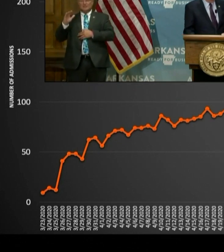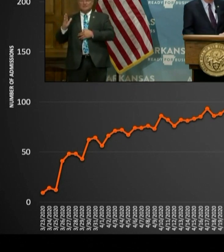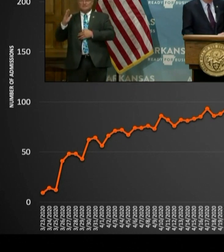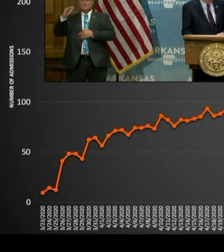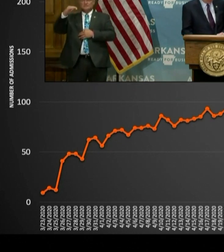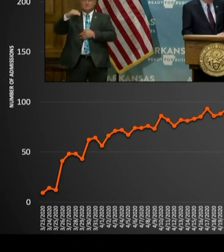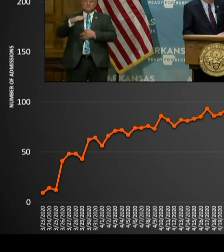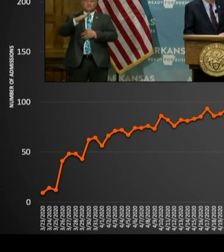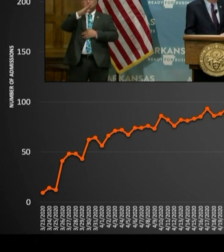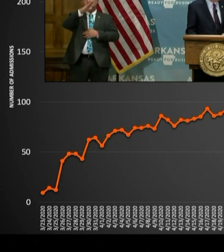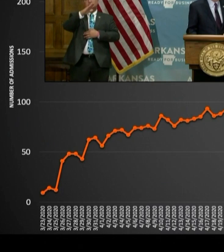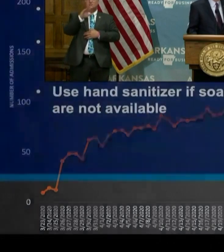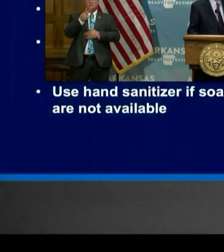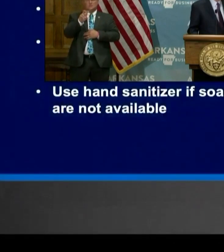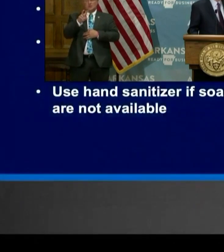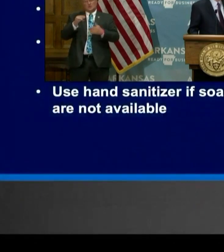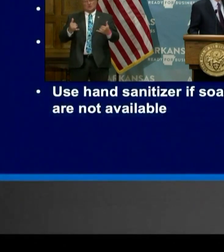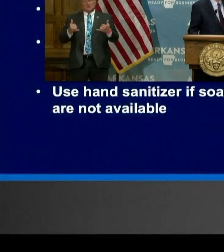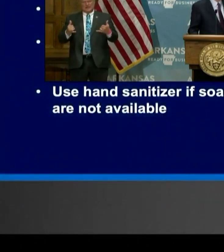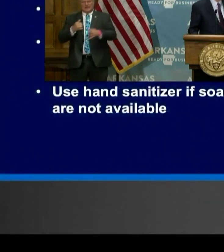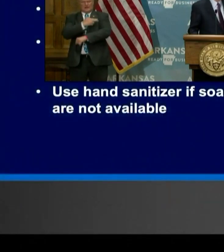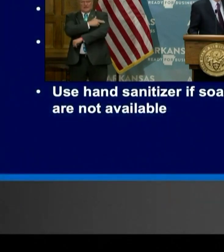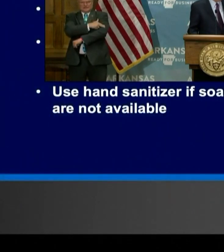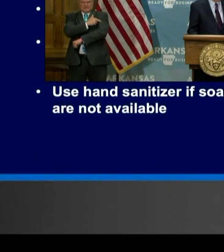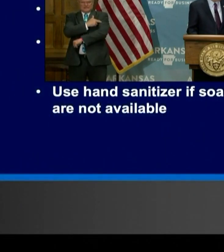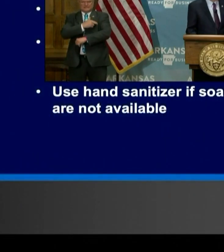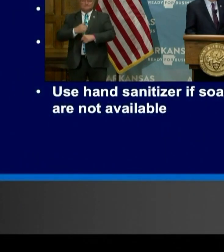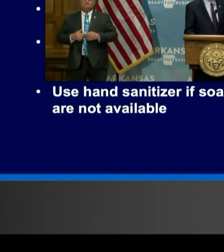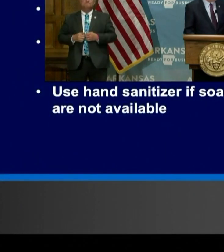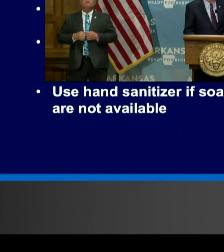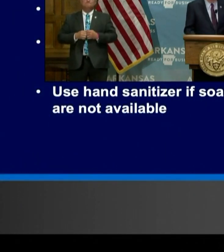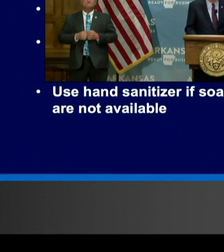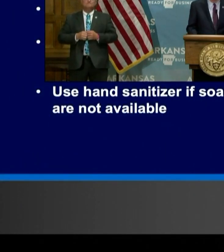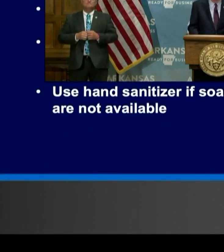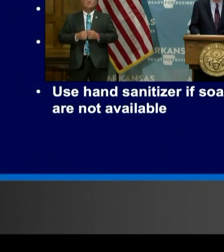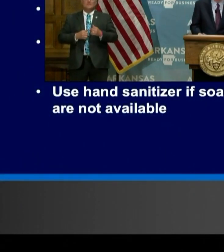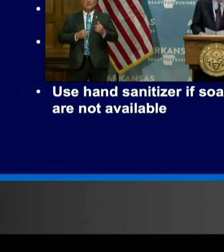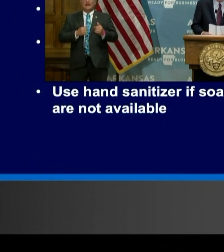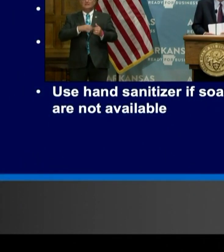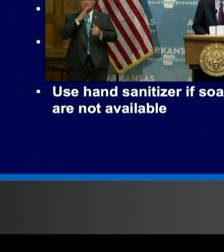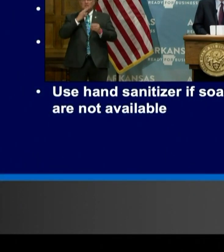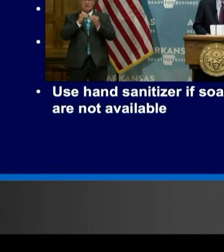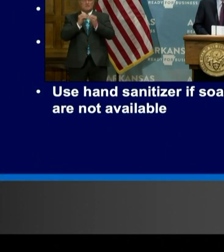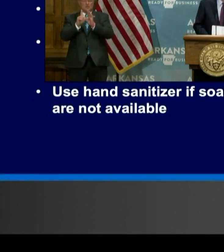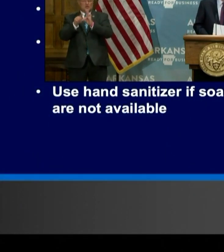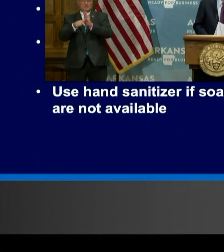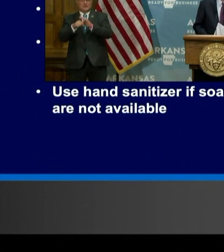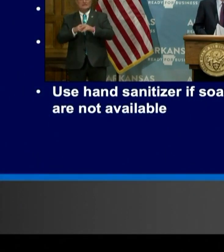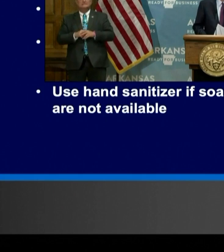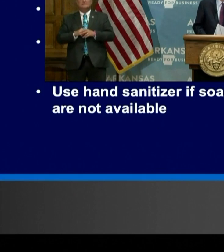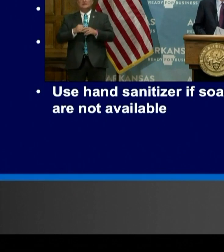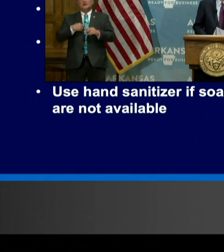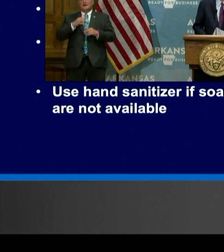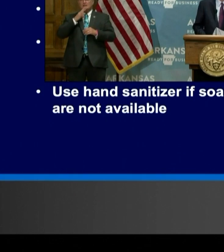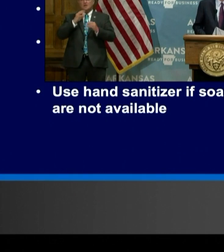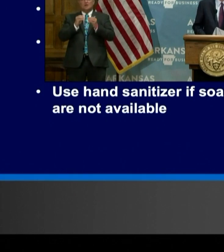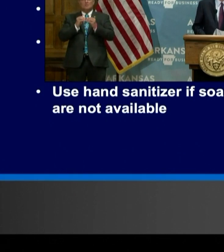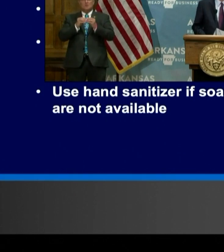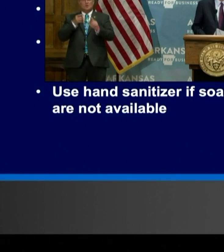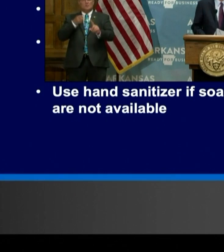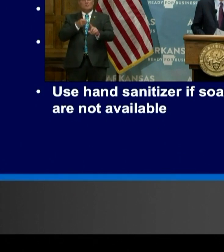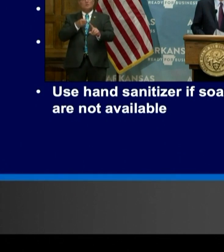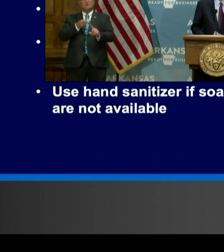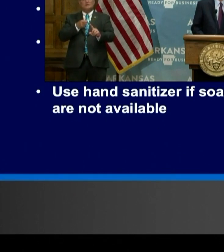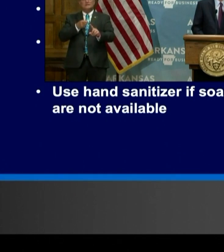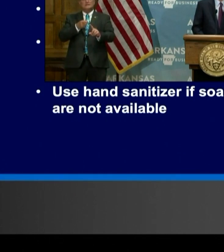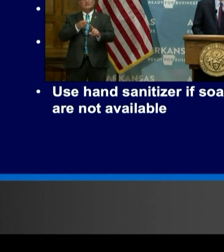at a little over 200 in hospitalizations. I'll come back to that, and let me come back to a point